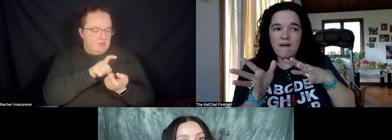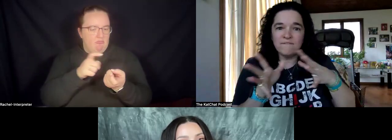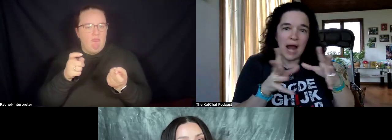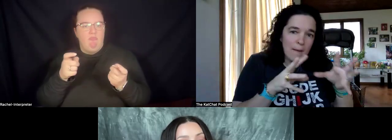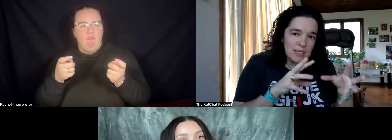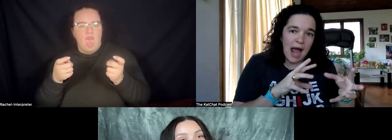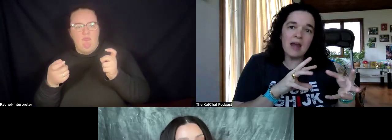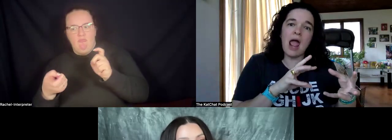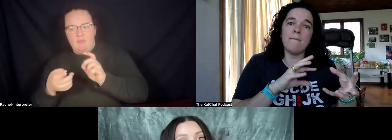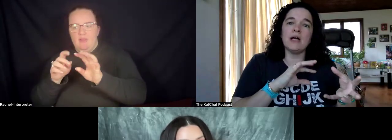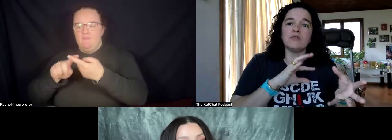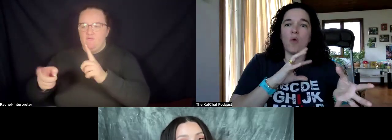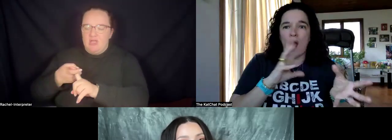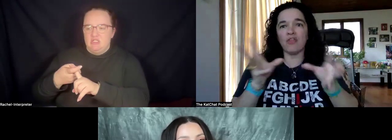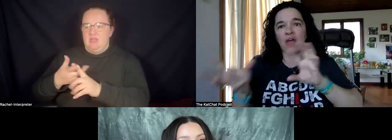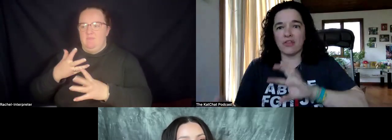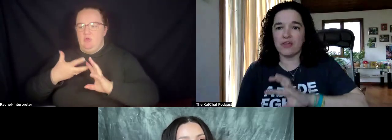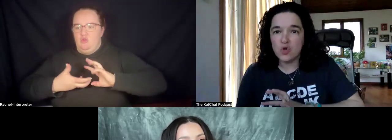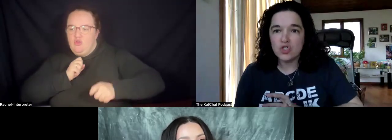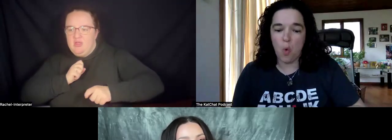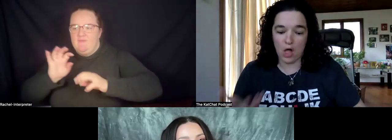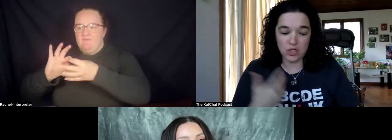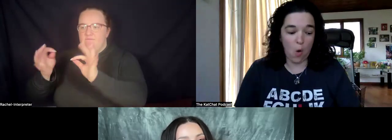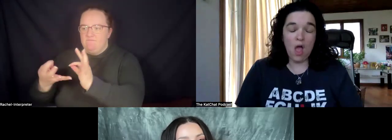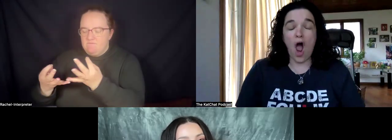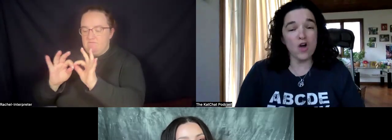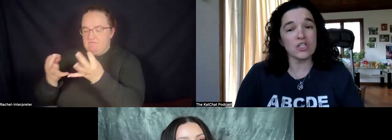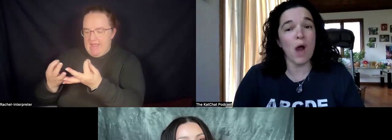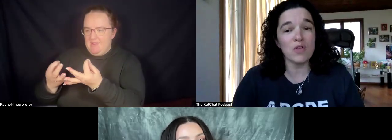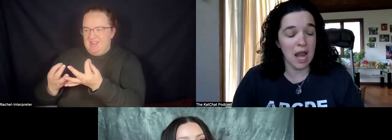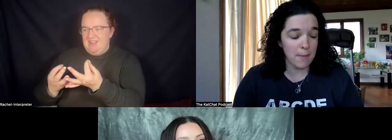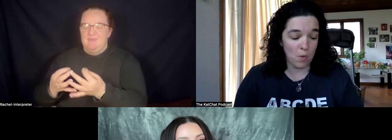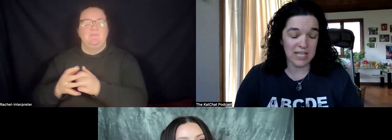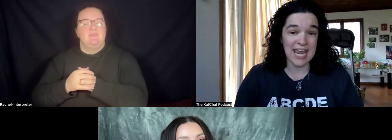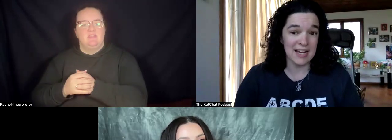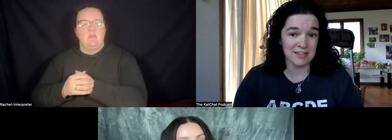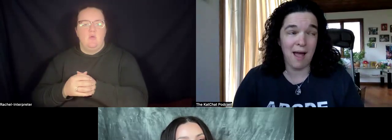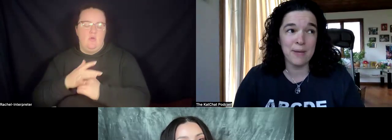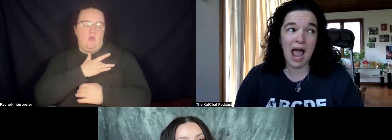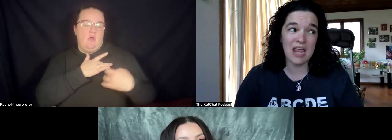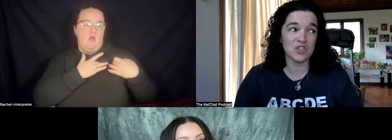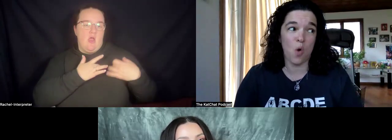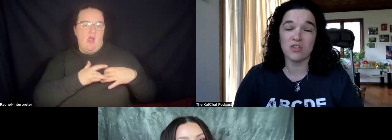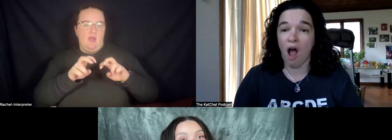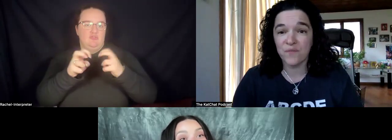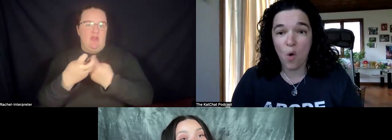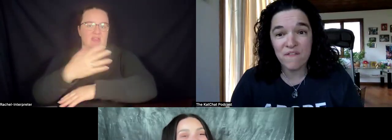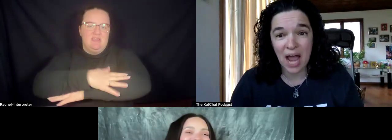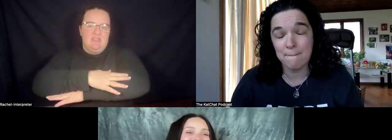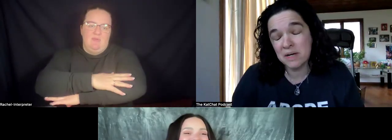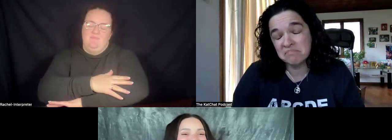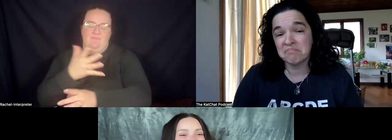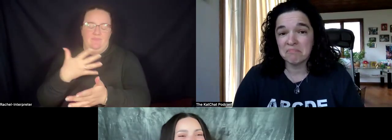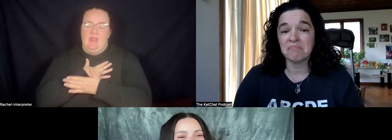grief, family dynamic rather than the usual. So health around the table with a hit. I mean, I enjoyed all four